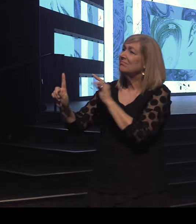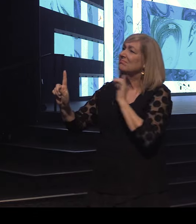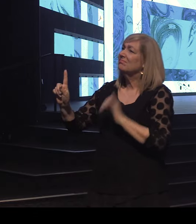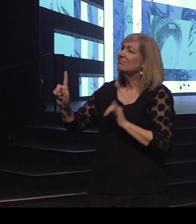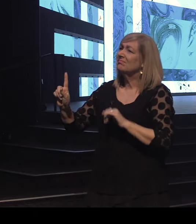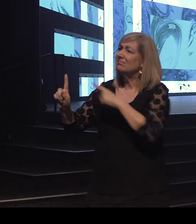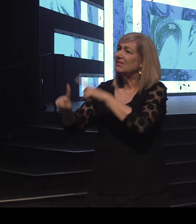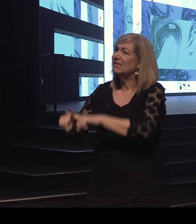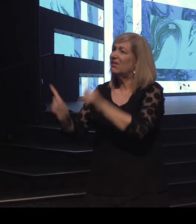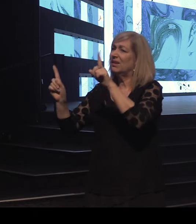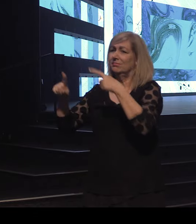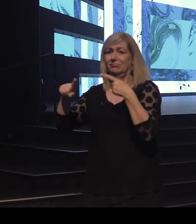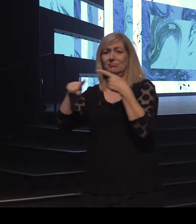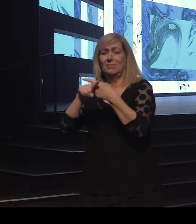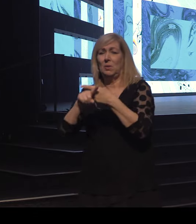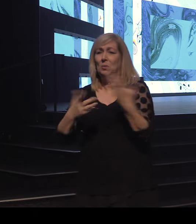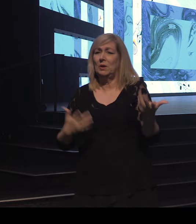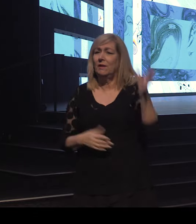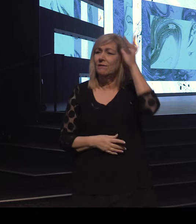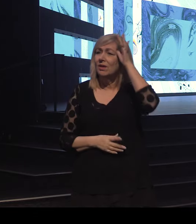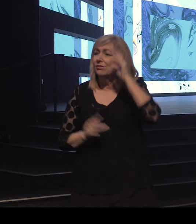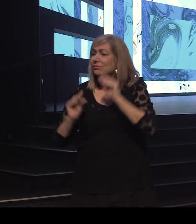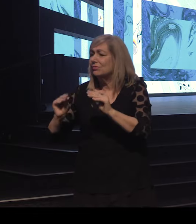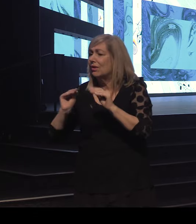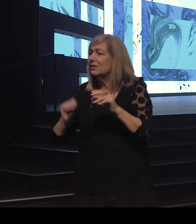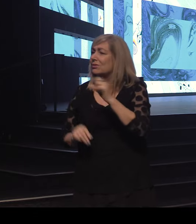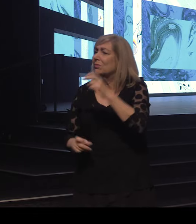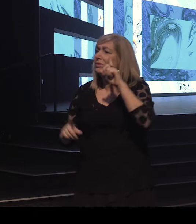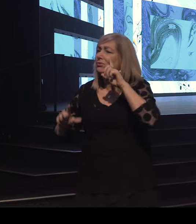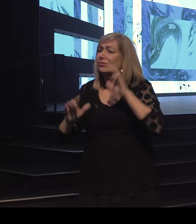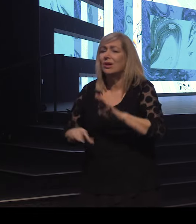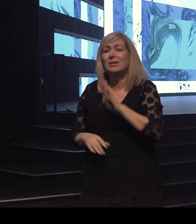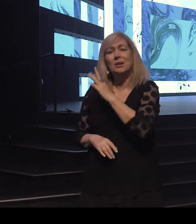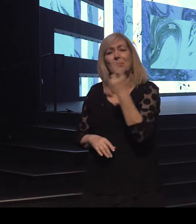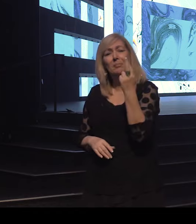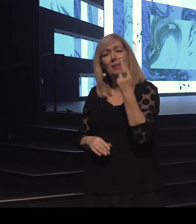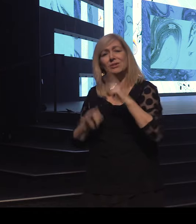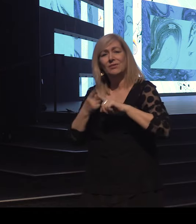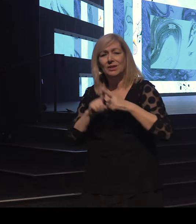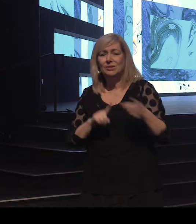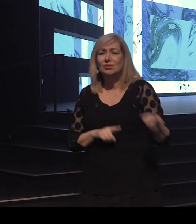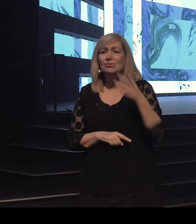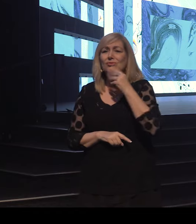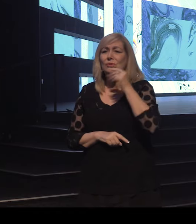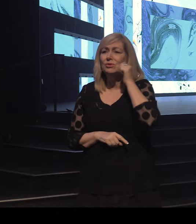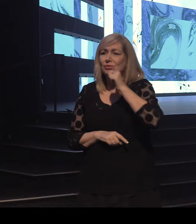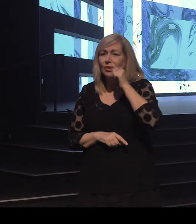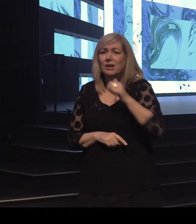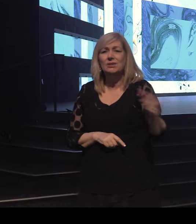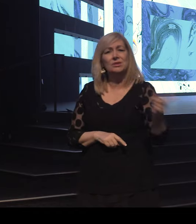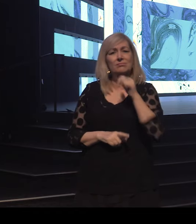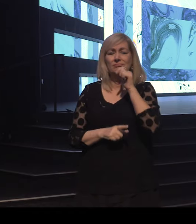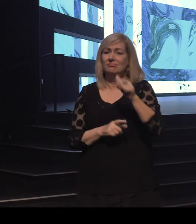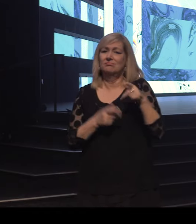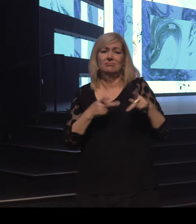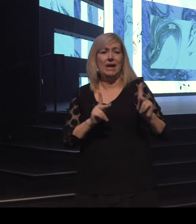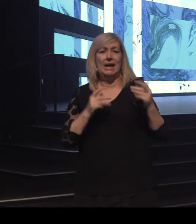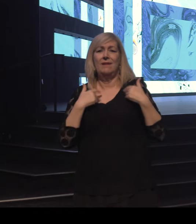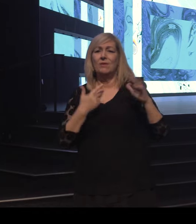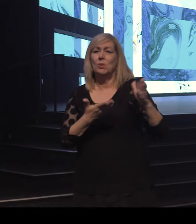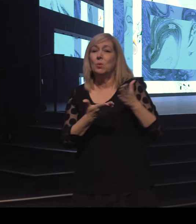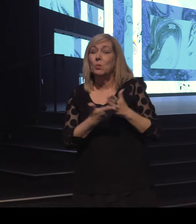something completely different. She was shocked when her best friend, a Jewish girl, was denied her human rights. And